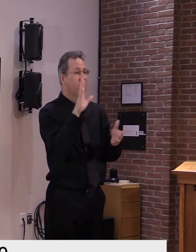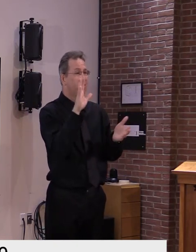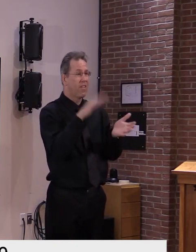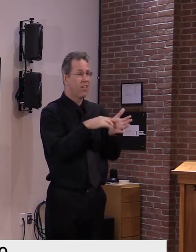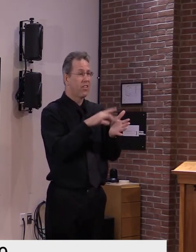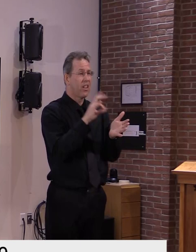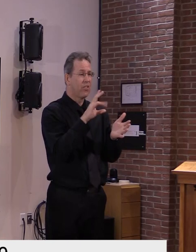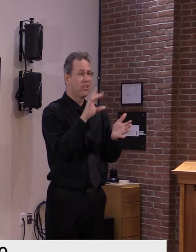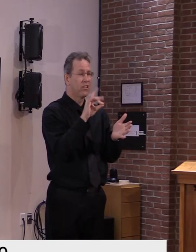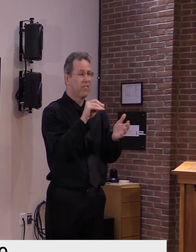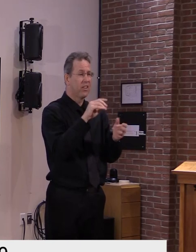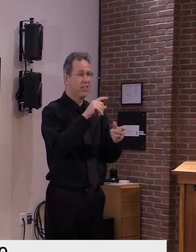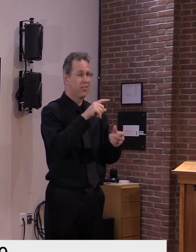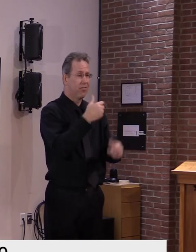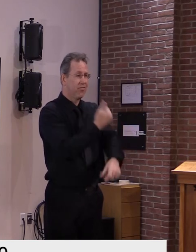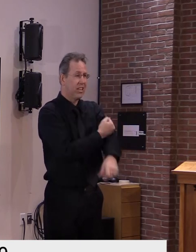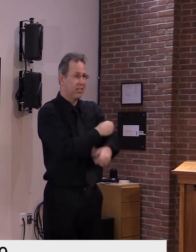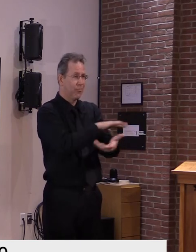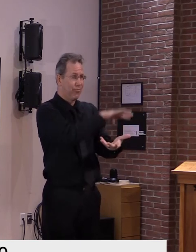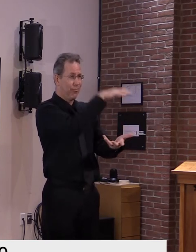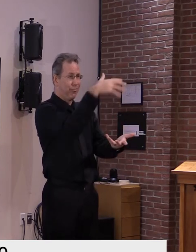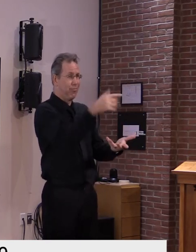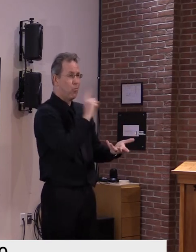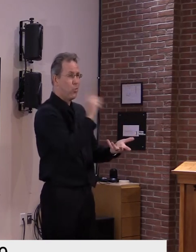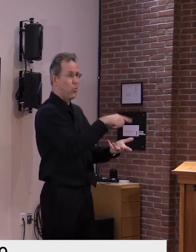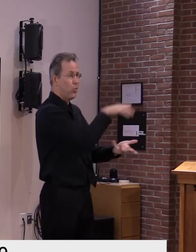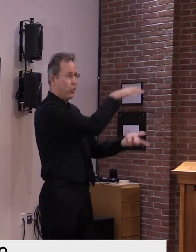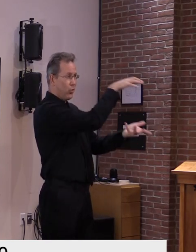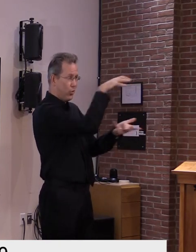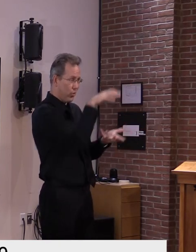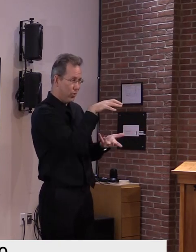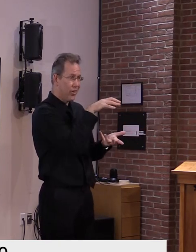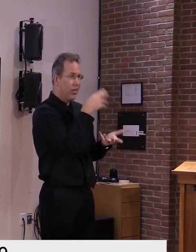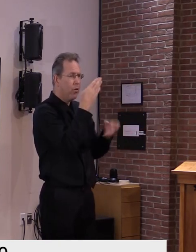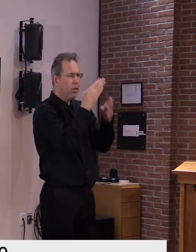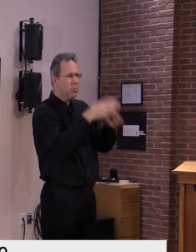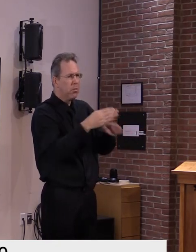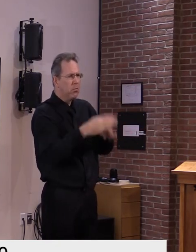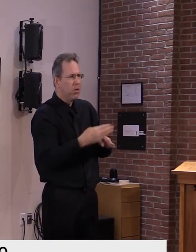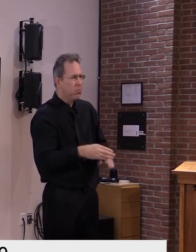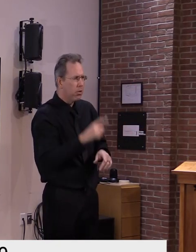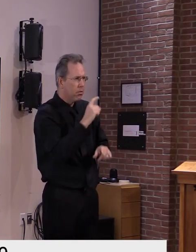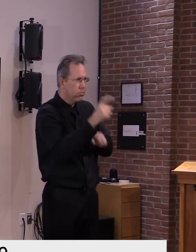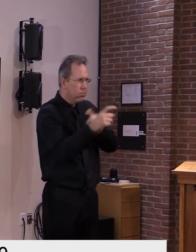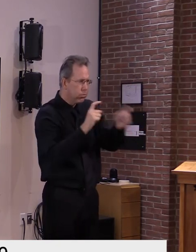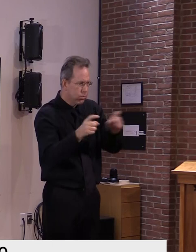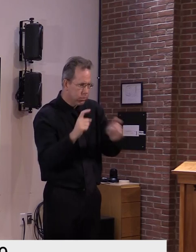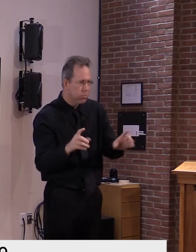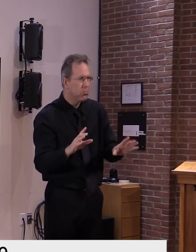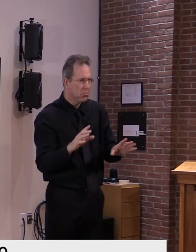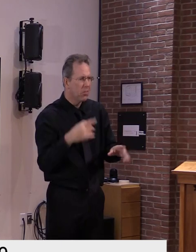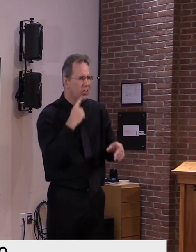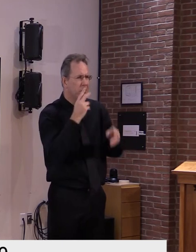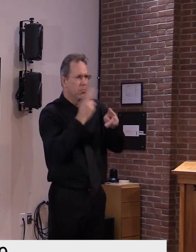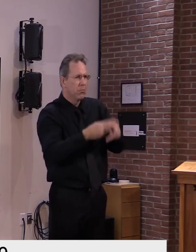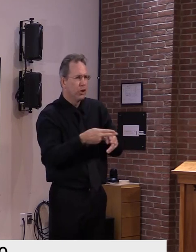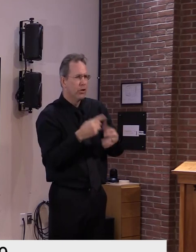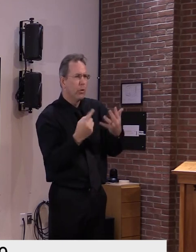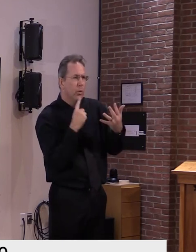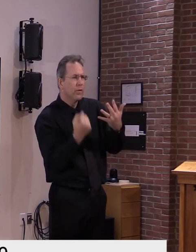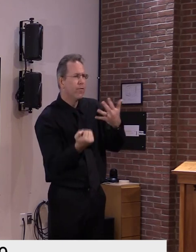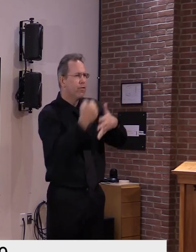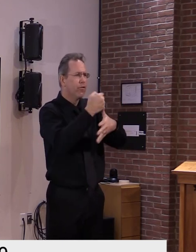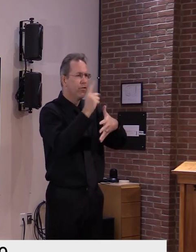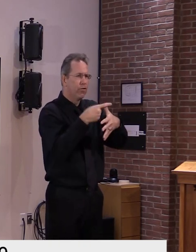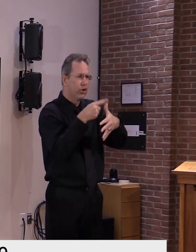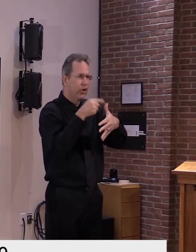but portion will go to each of those groups that you mentioned, knowing that over the 3 weeks